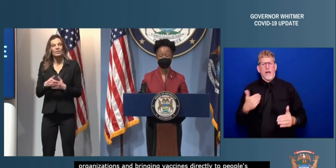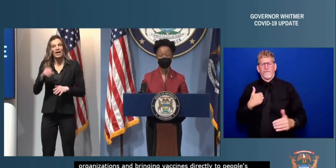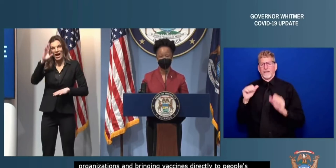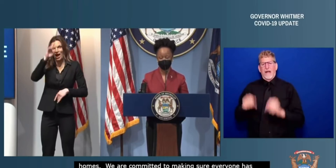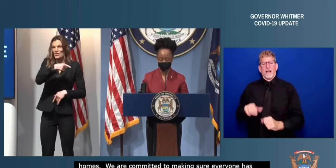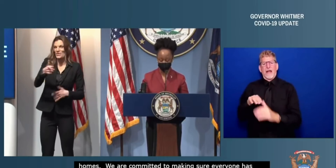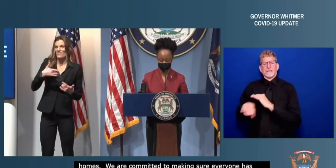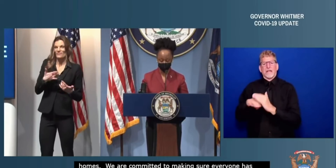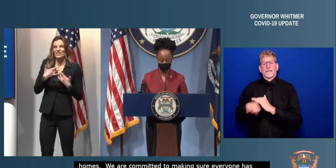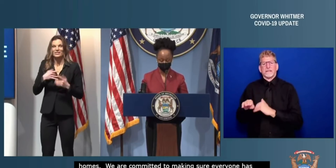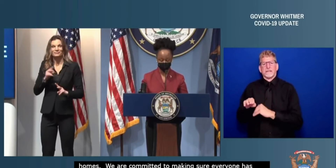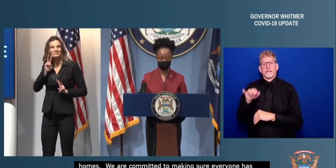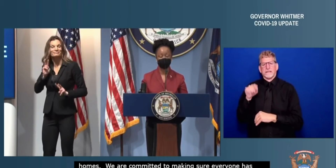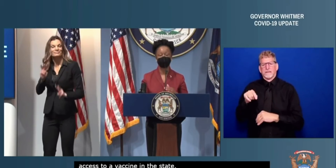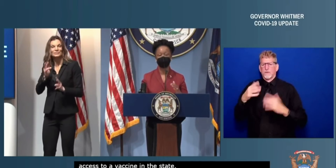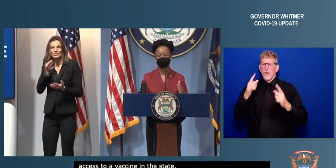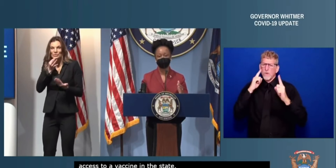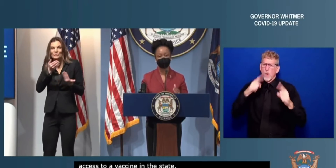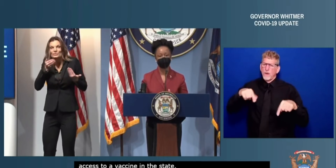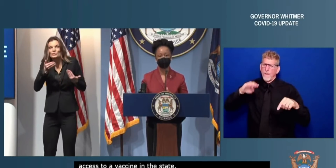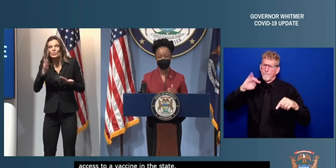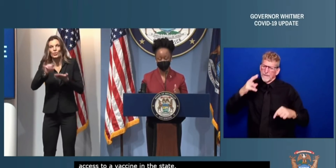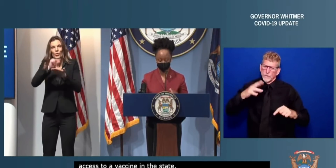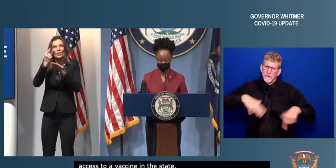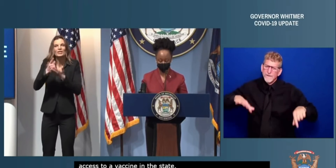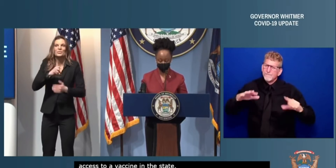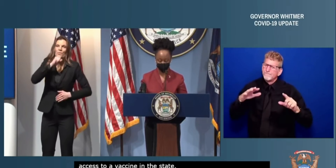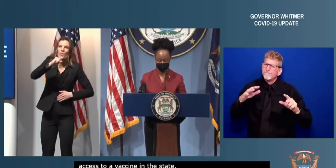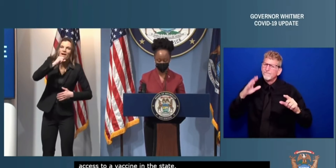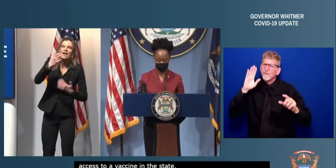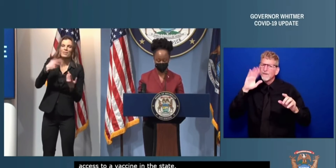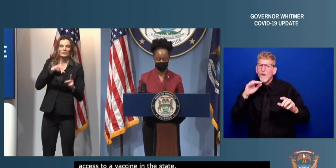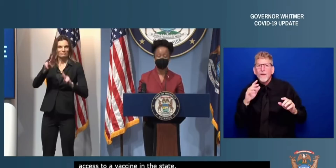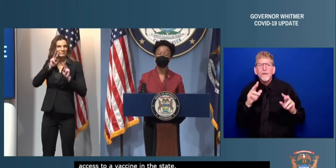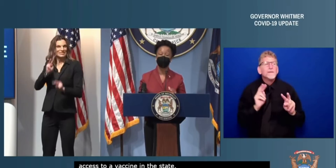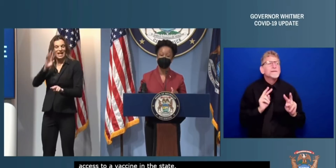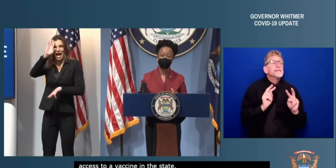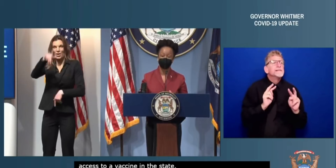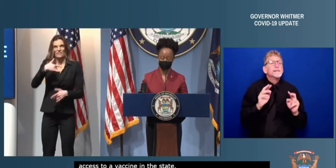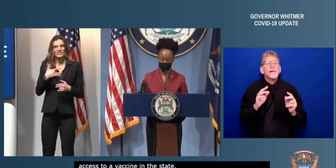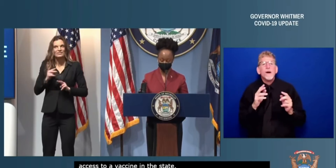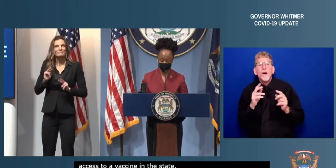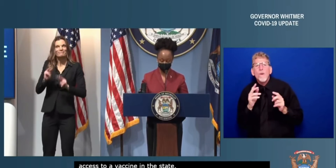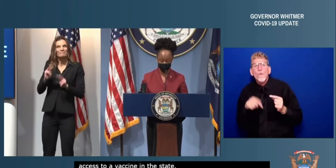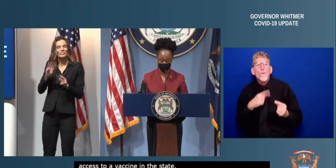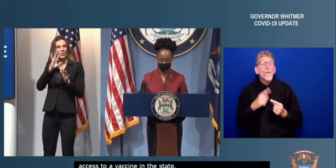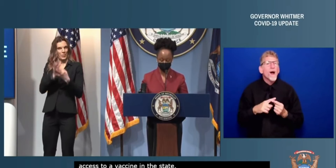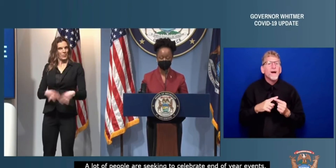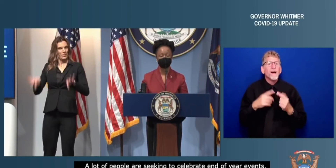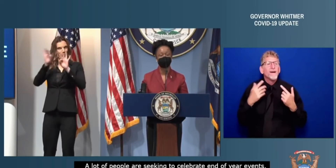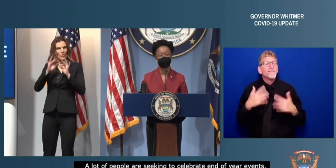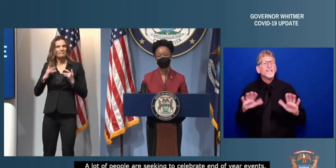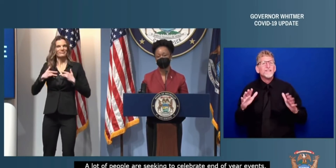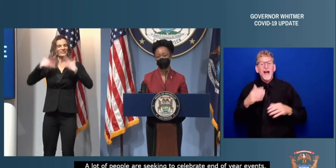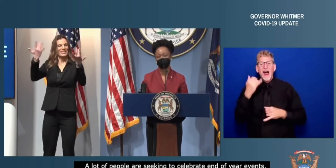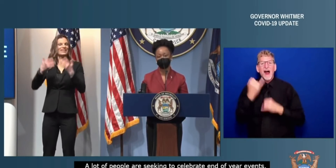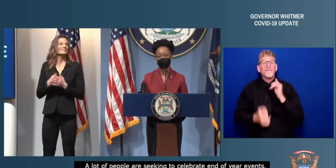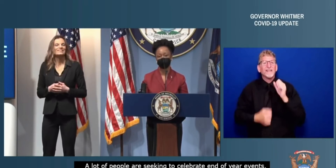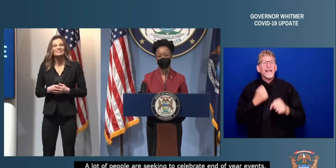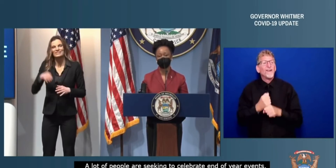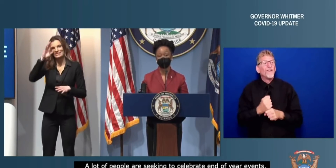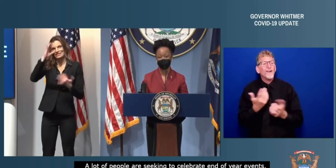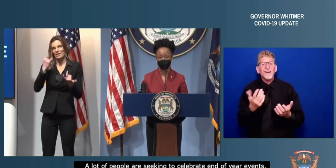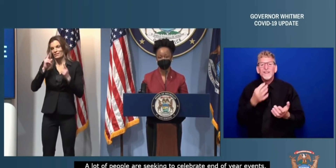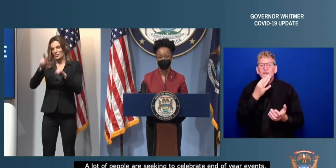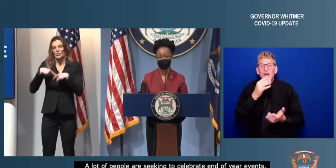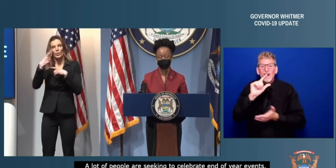celebrate end-of-year events, graduations, proms, and other events. I know how important these events are, especially after